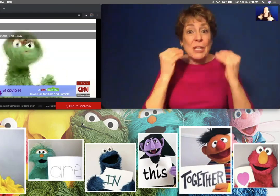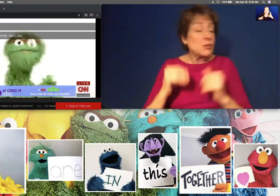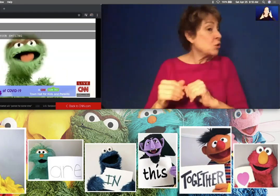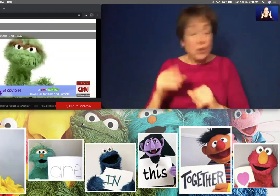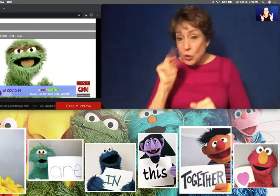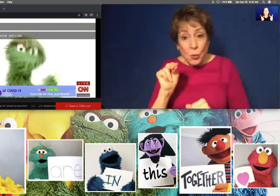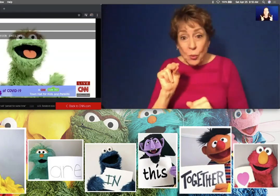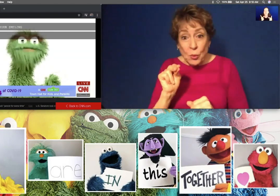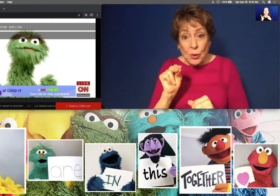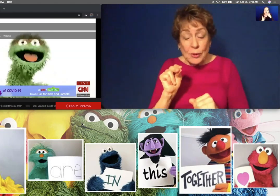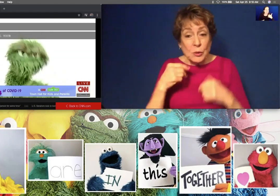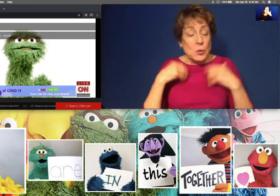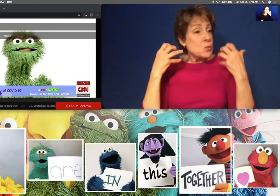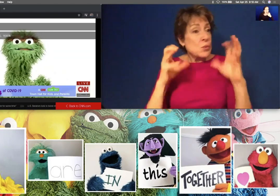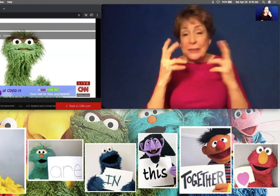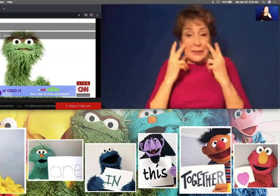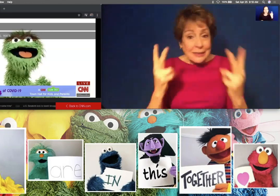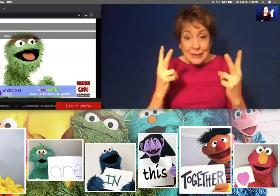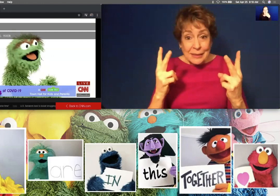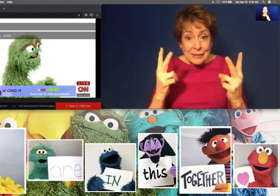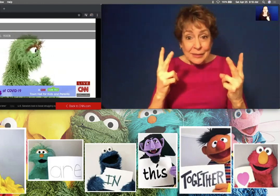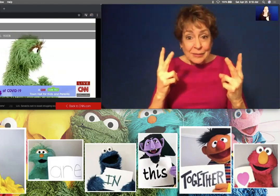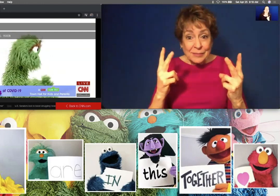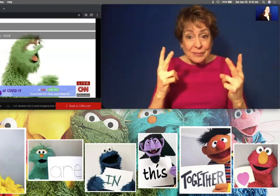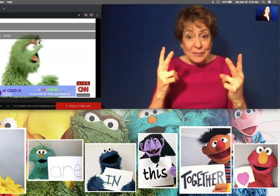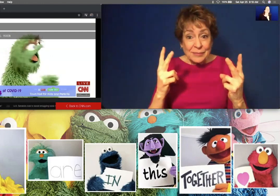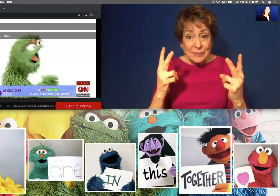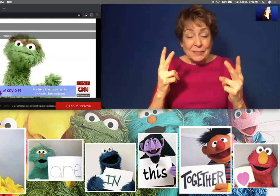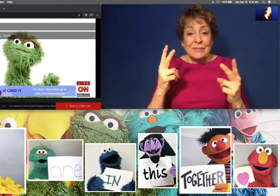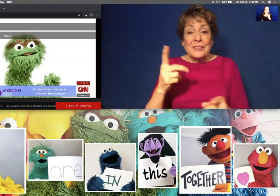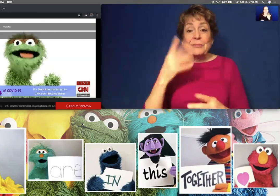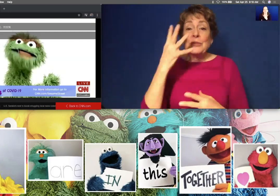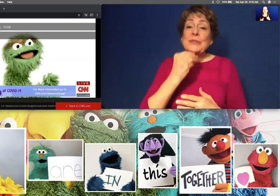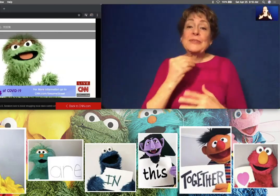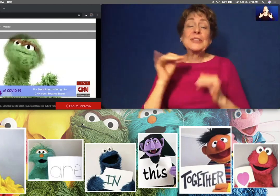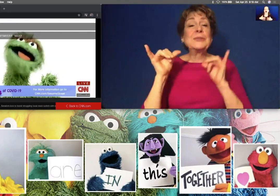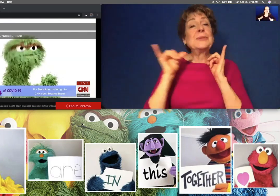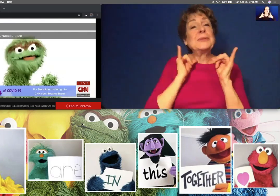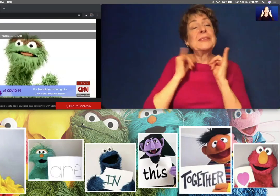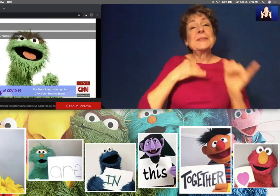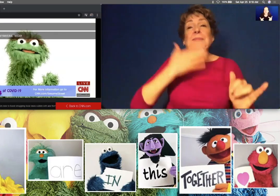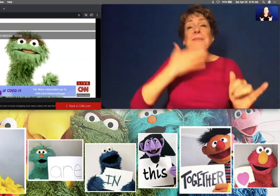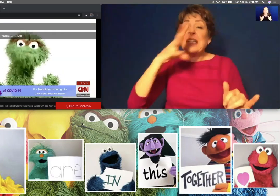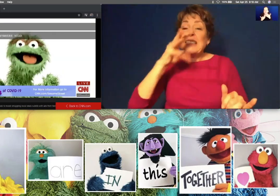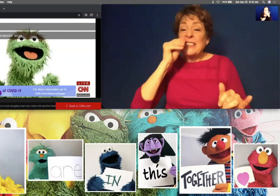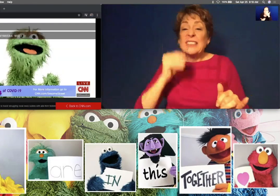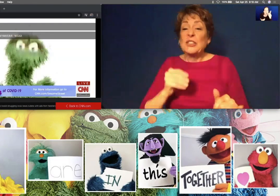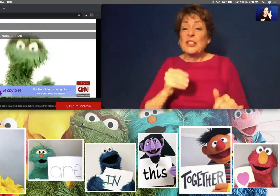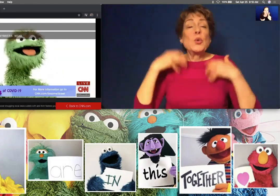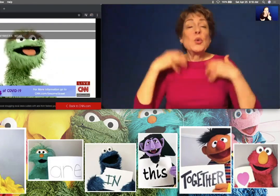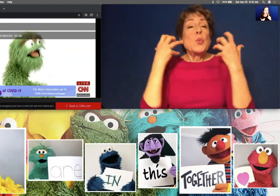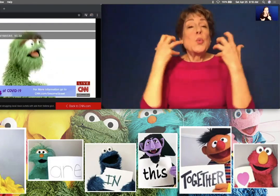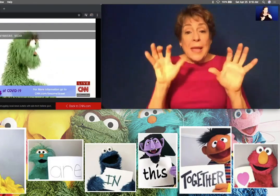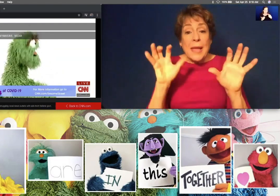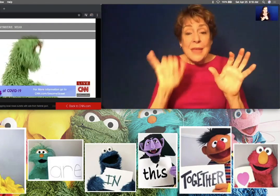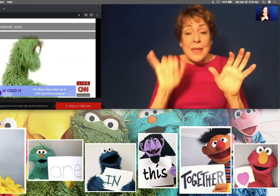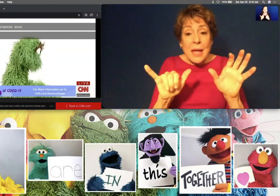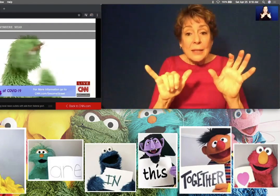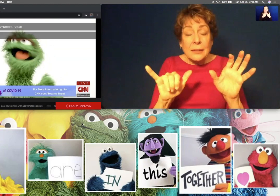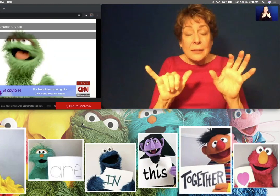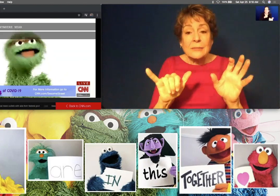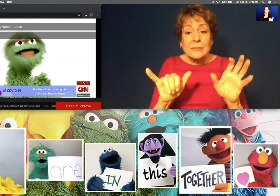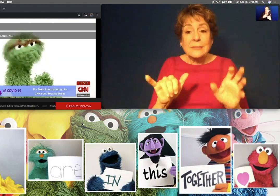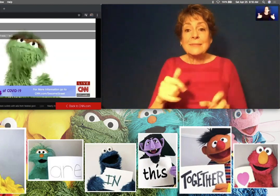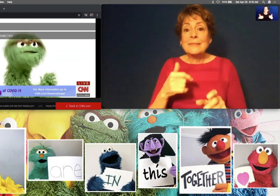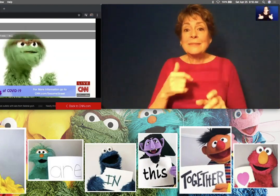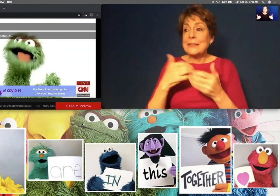smiling face. I don't want to smell your pretty perfume. I don't want to be anywhere near you. Hey, this social distancing thing